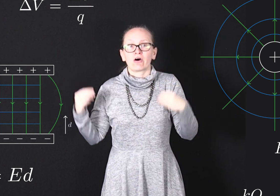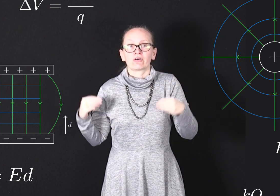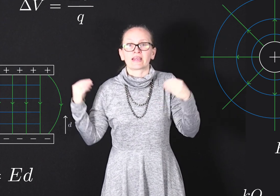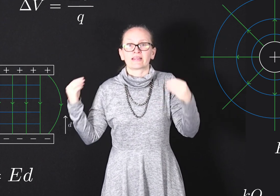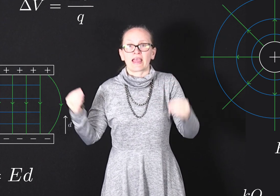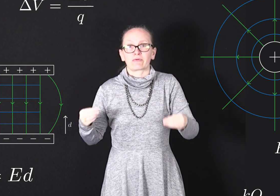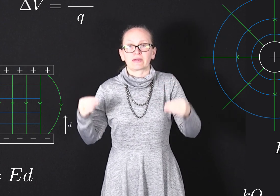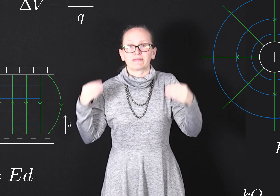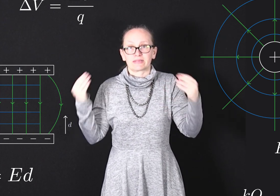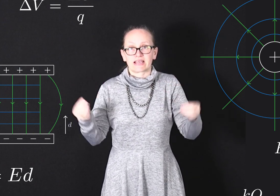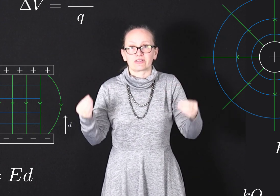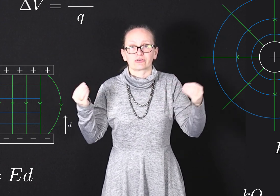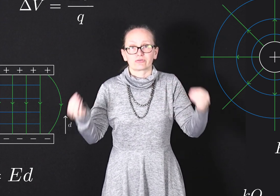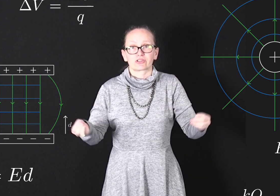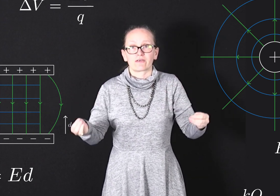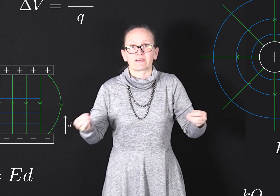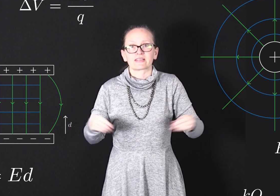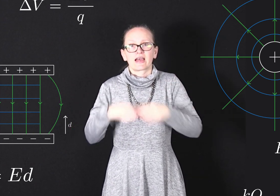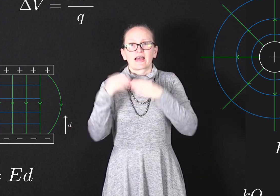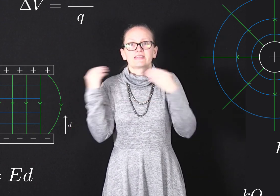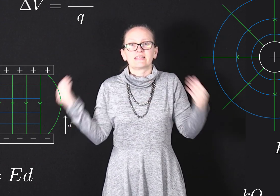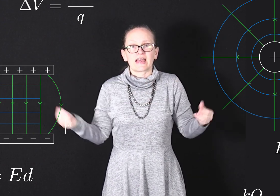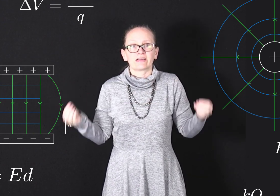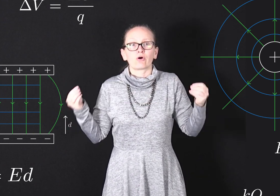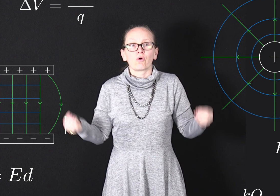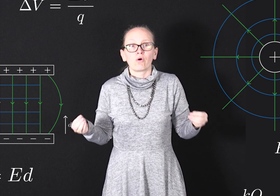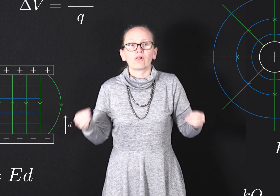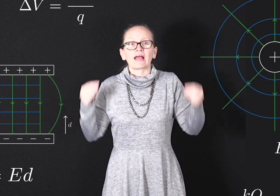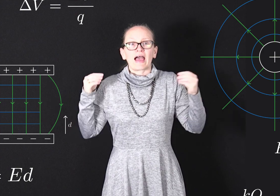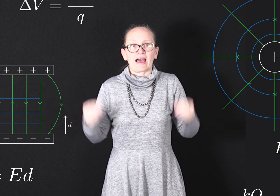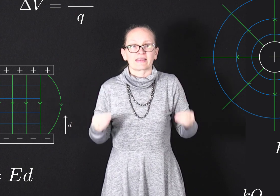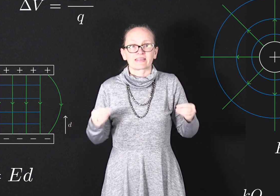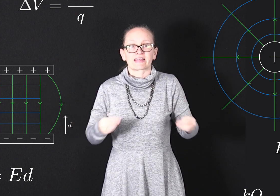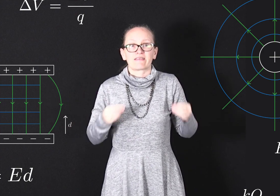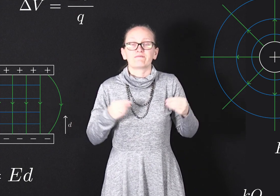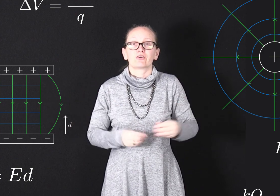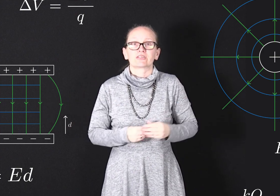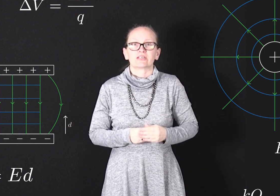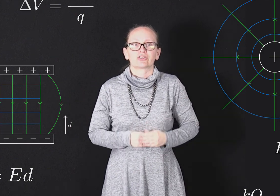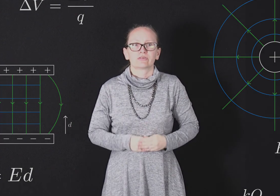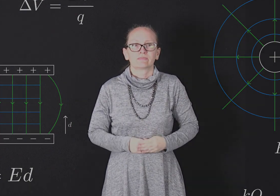on an equipotential surface as they are all at the same voltage.